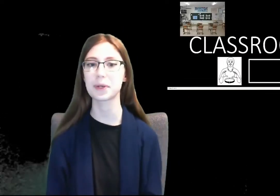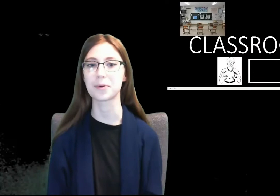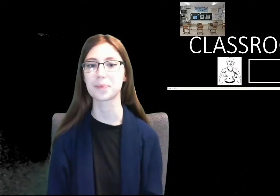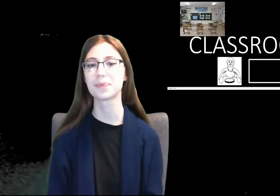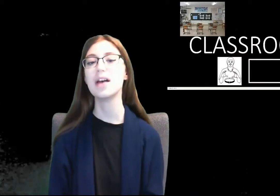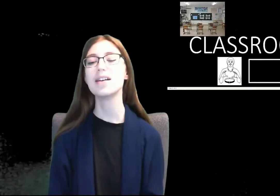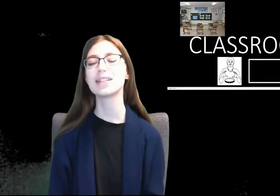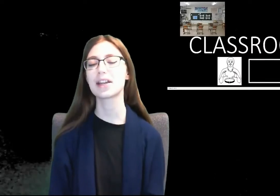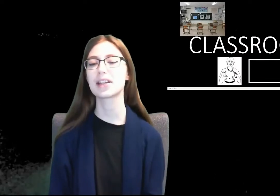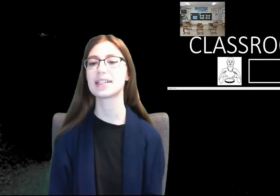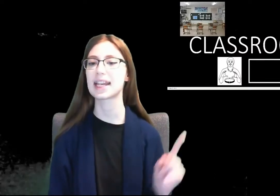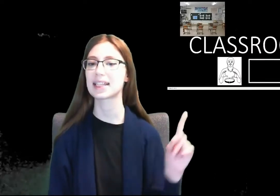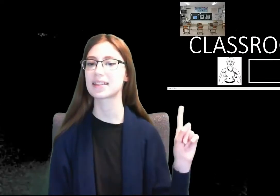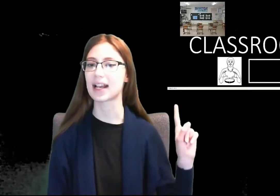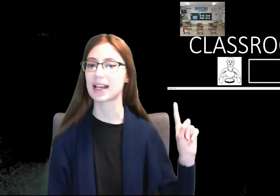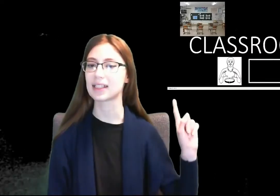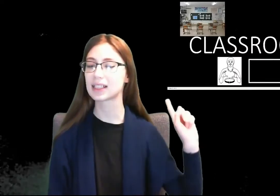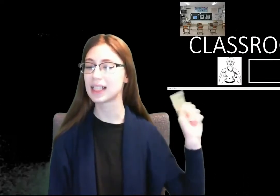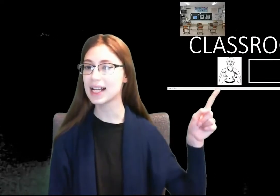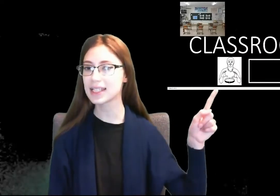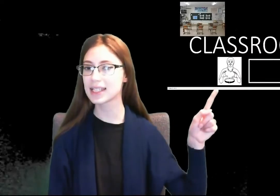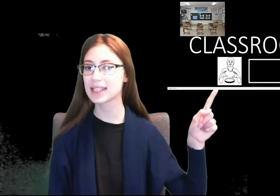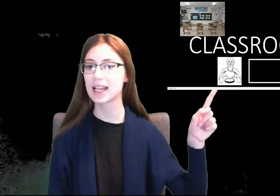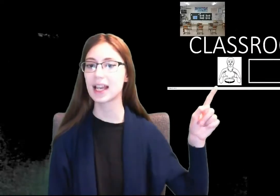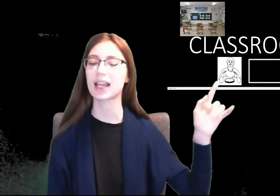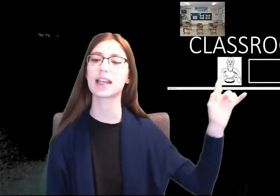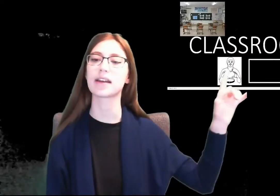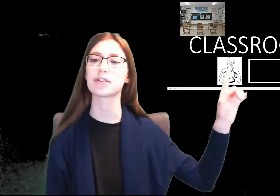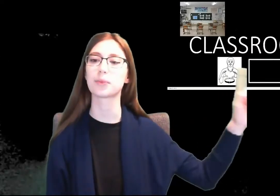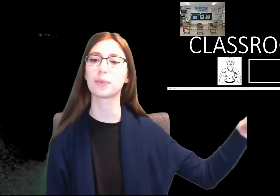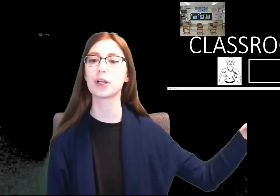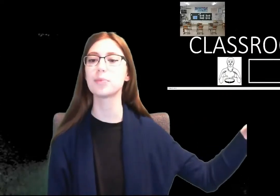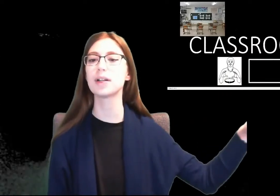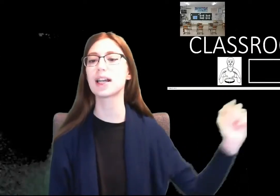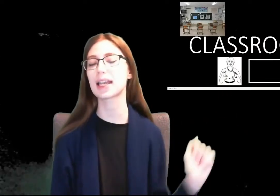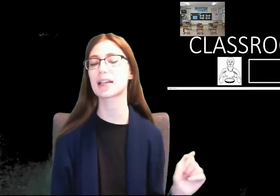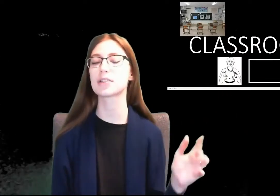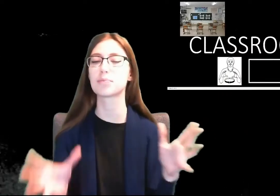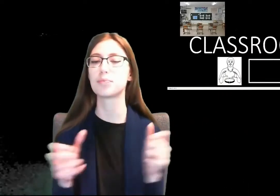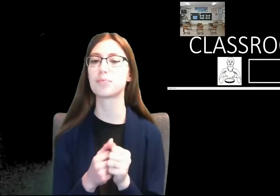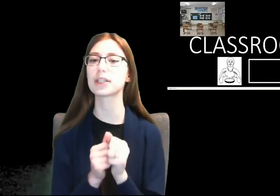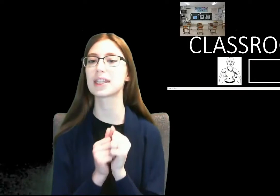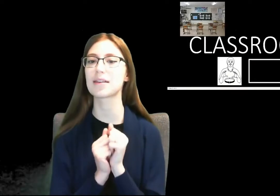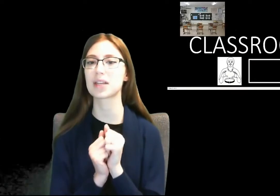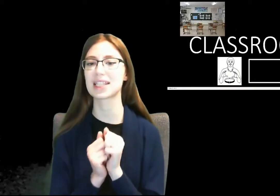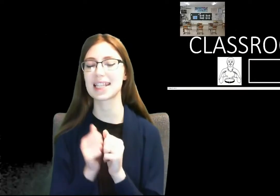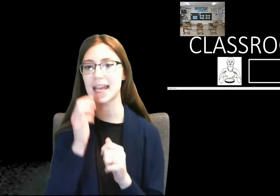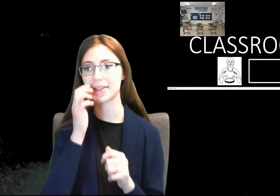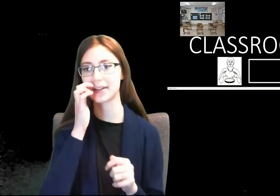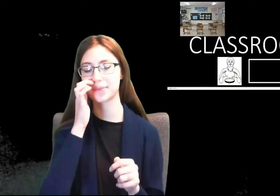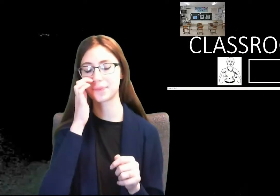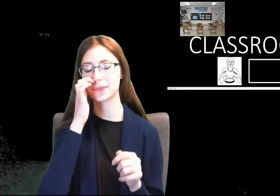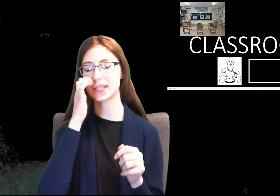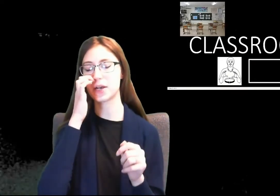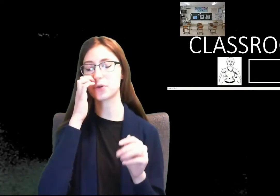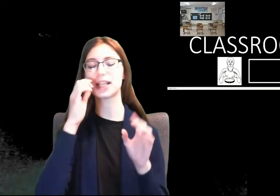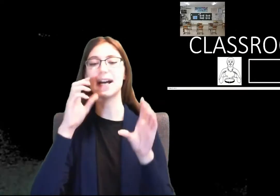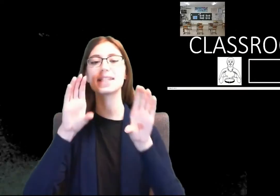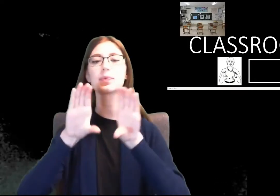Classroom. Now you're going to take the sign class and room and put them together. So class with the